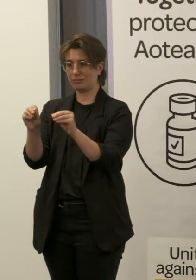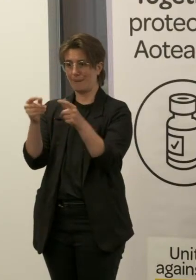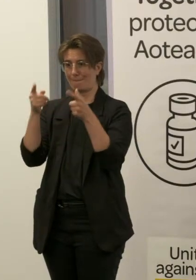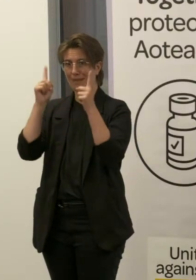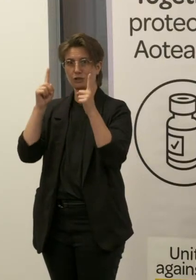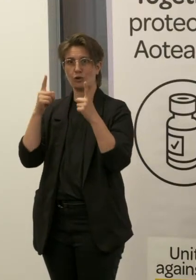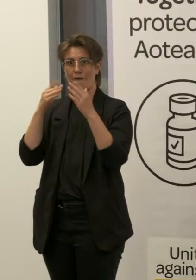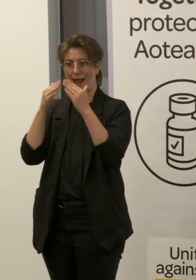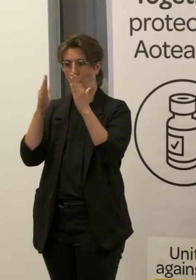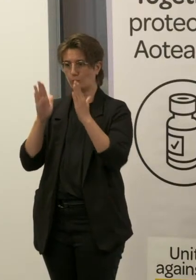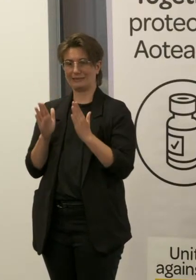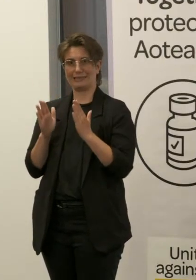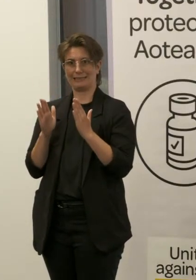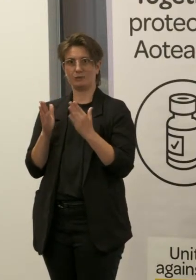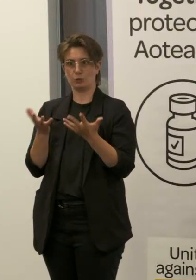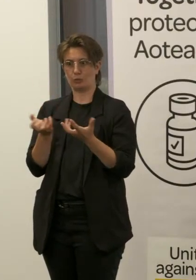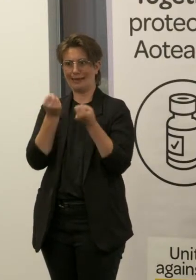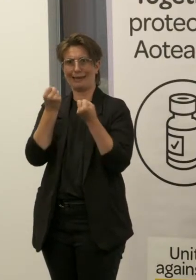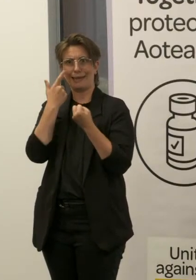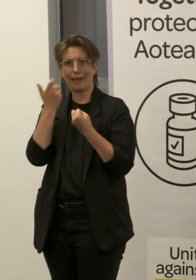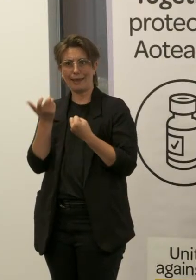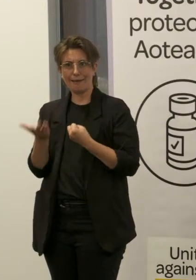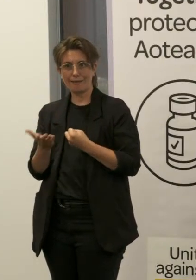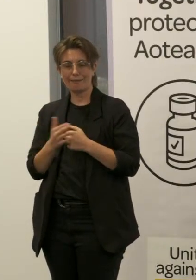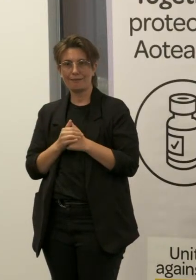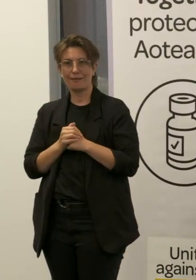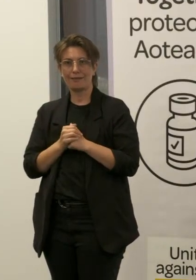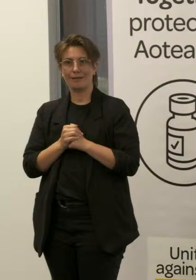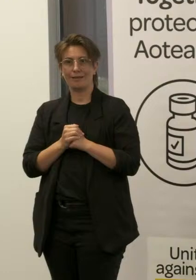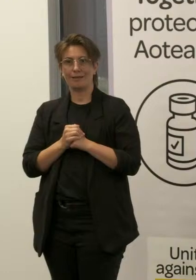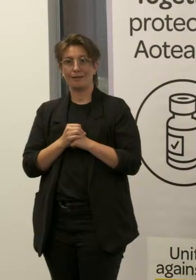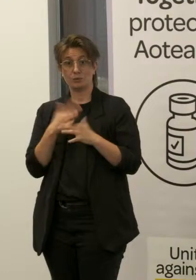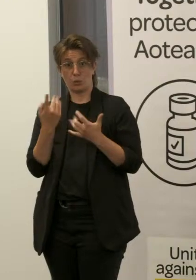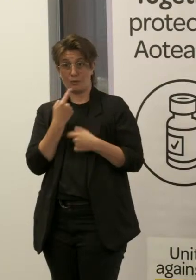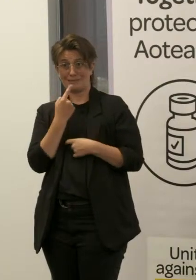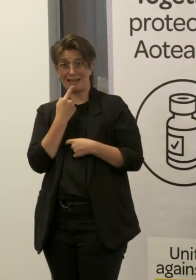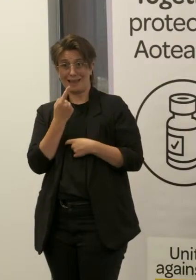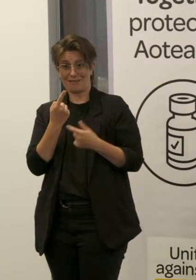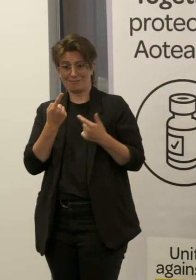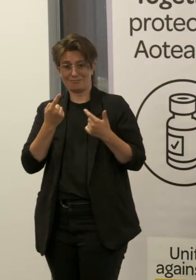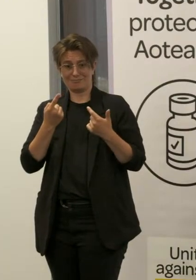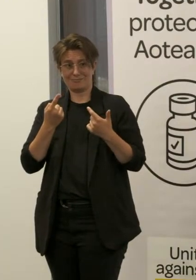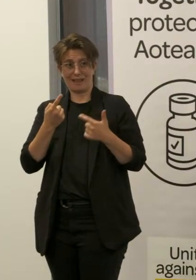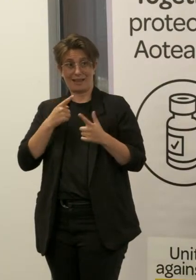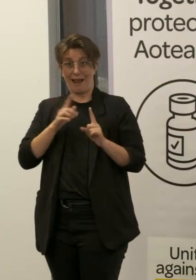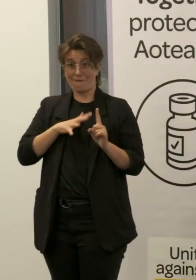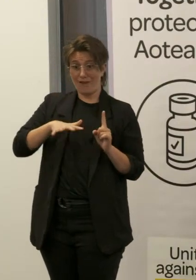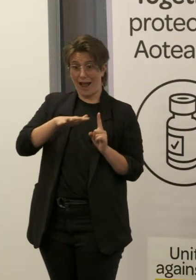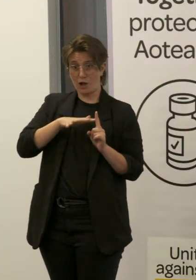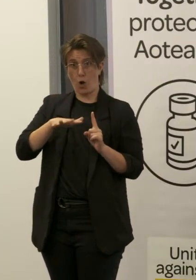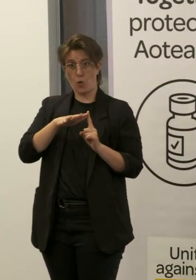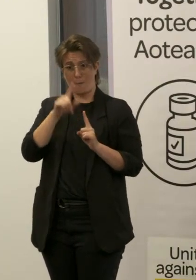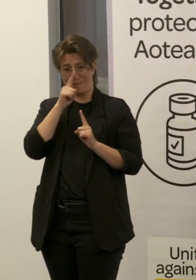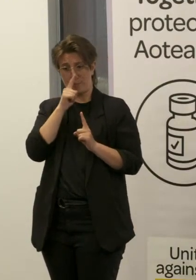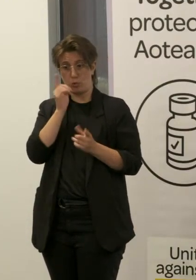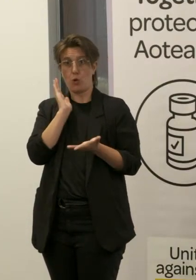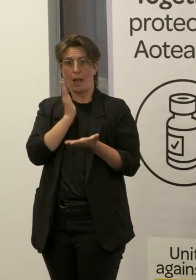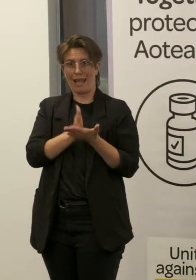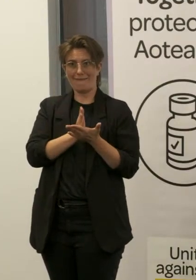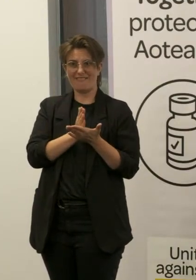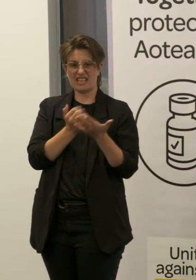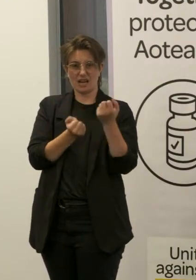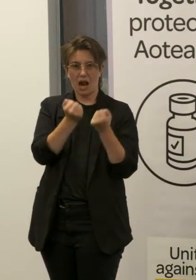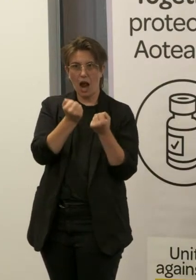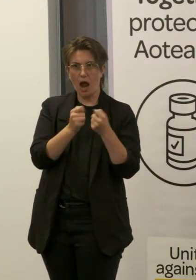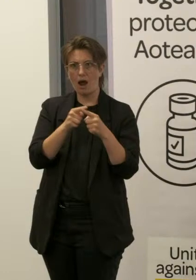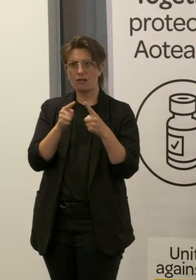So are we saying then that our whānau who are having to isolate in cars, sheds and garages will not get the care and